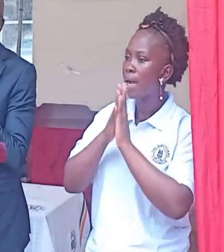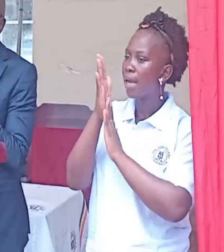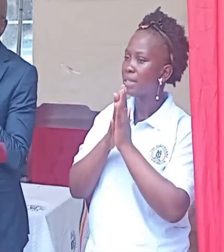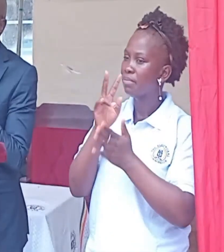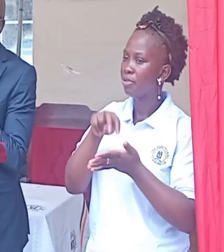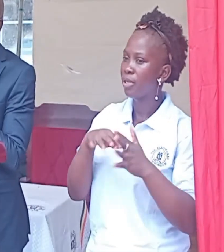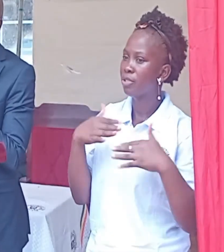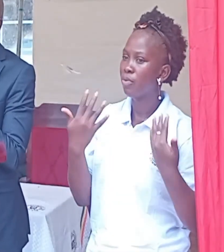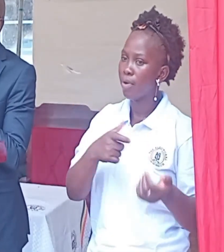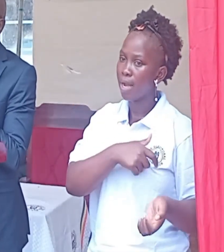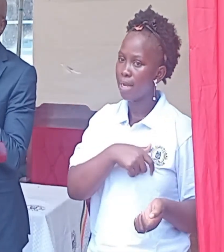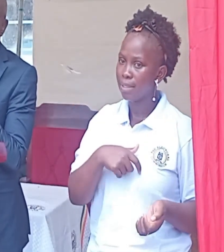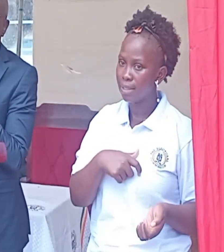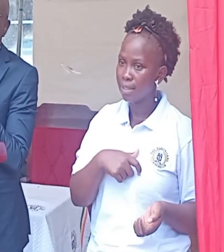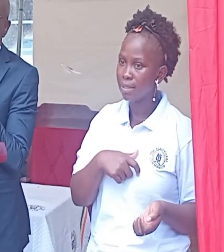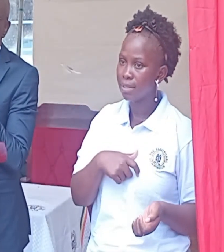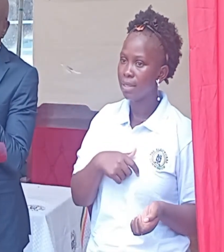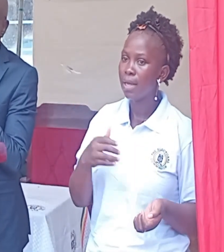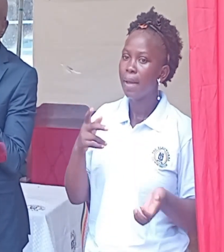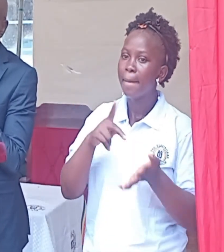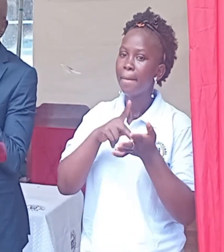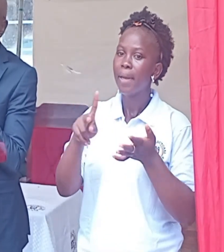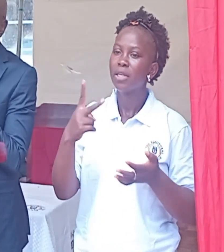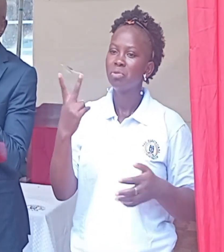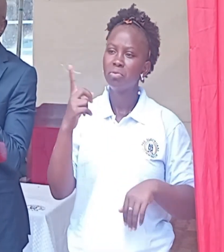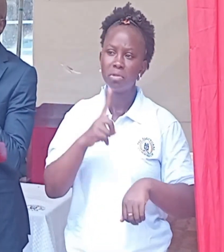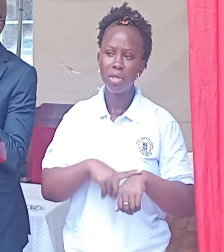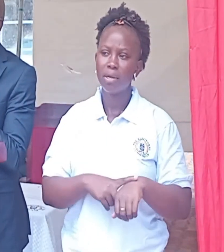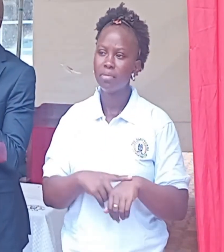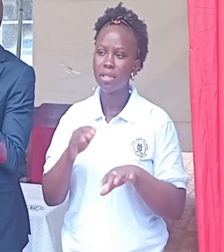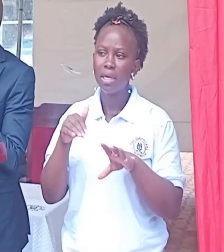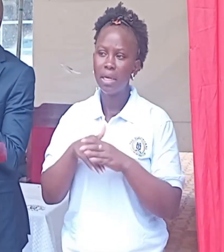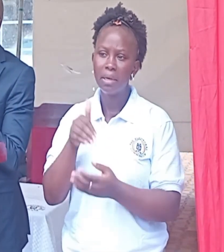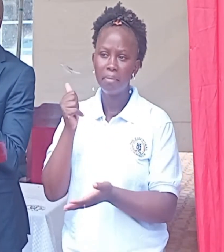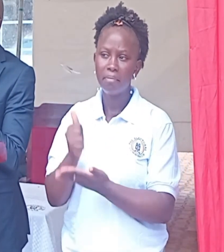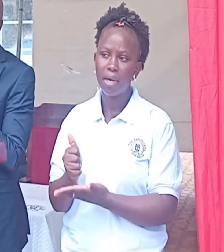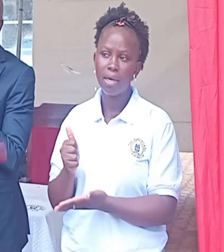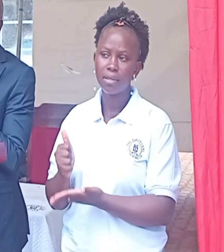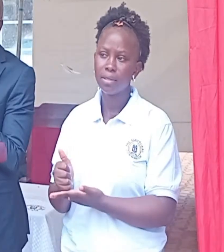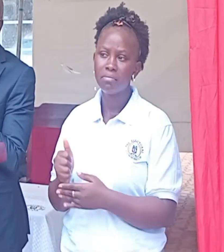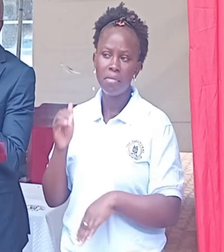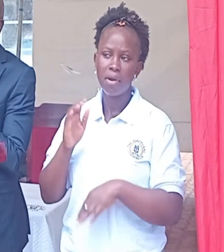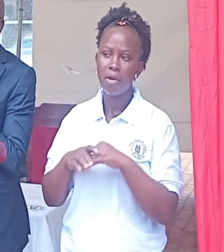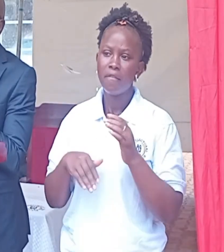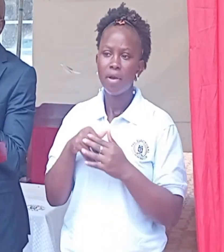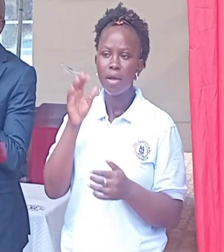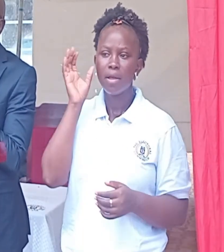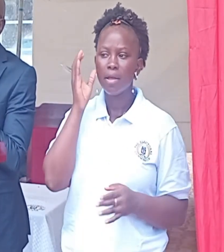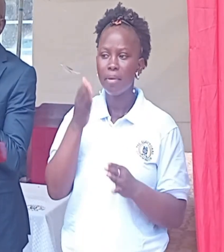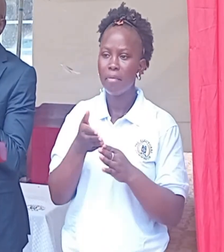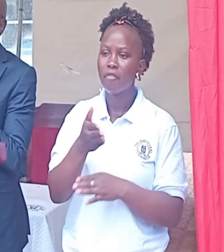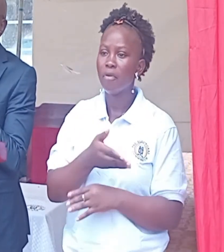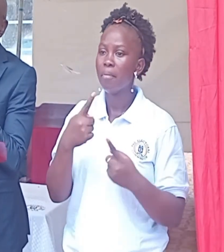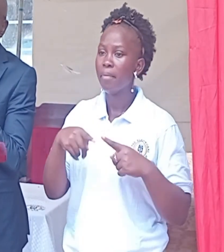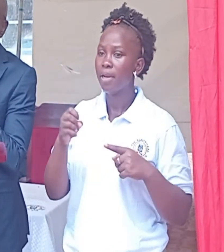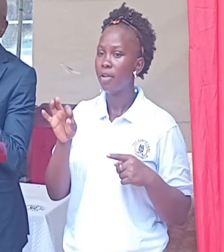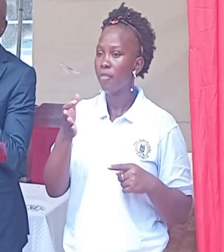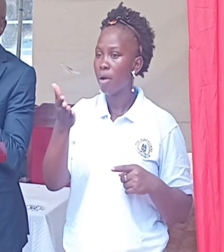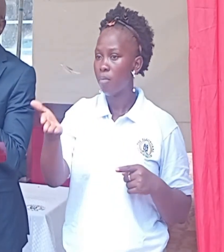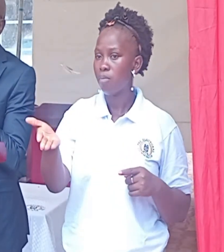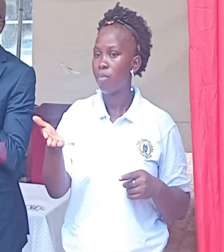or candidates had to pay twice in the banks. I have not heard of that. But if there is